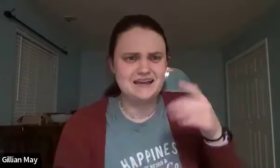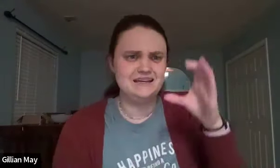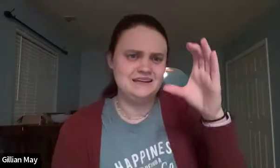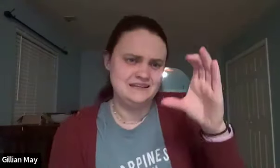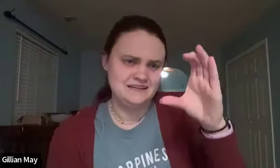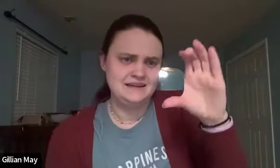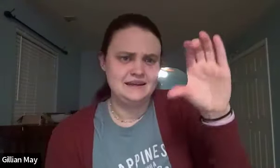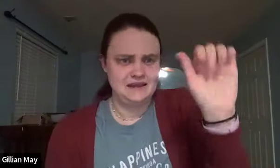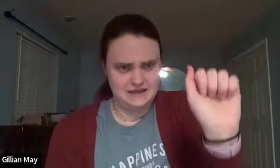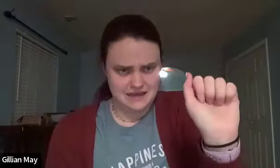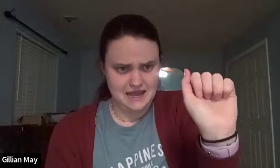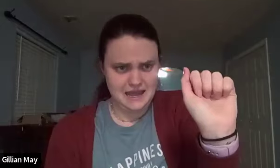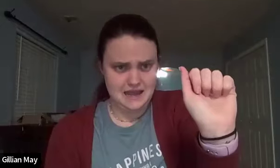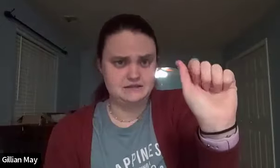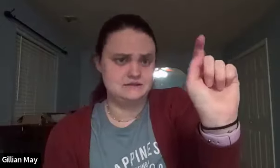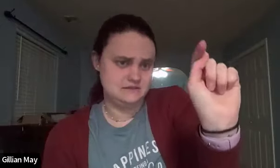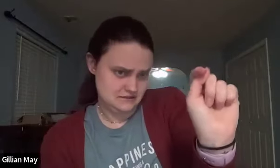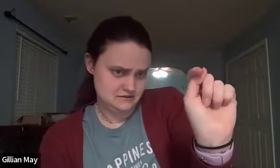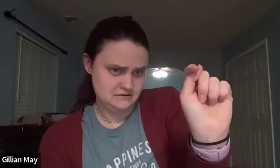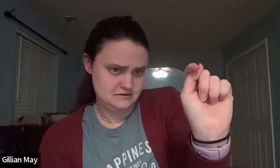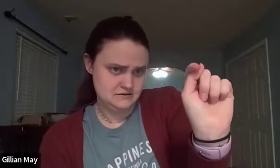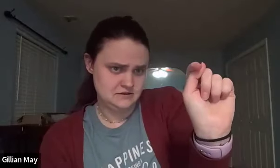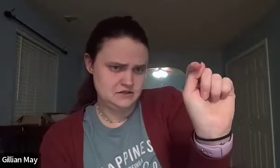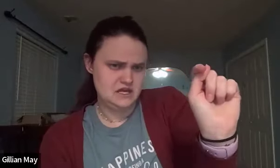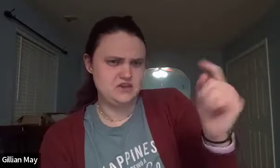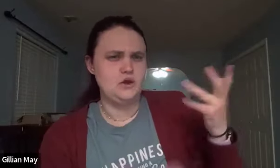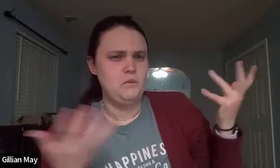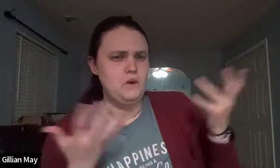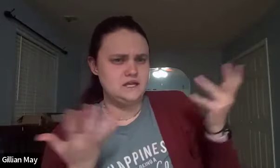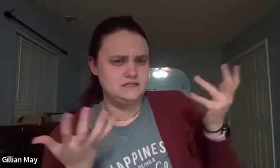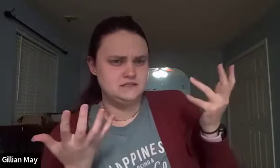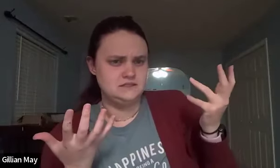sign, cat. And then you go what?